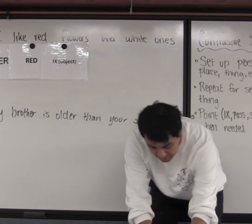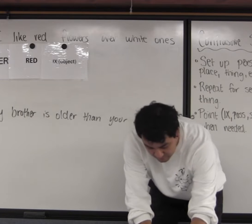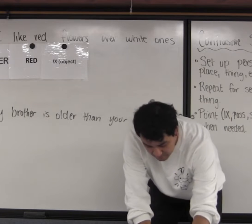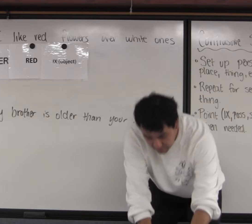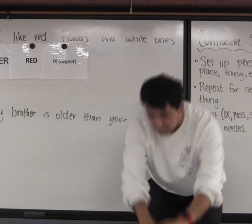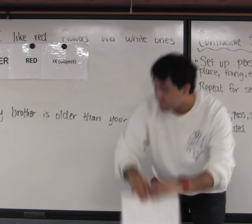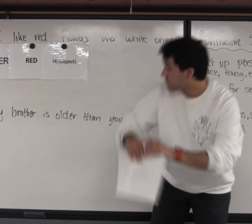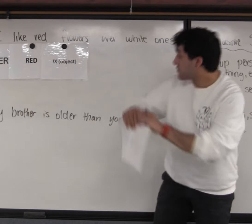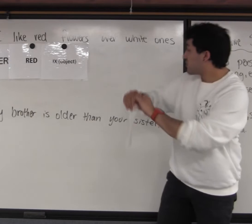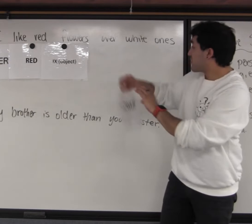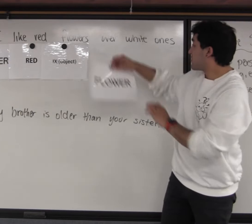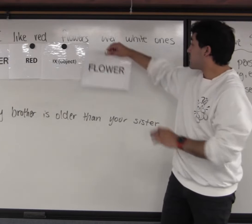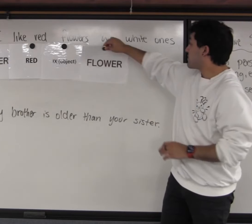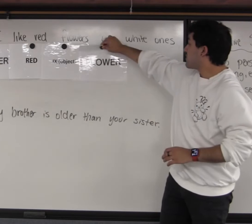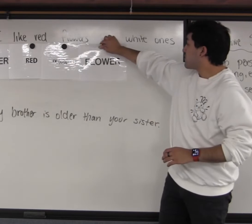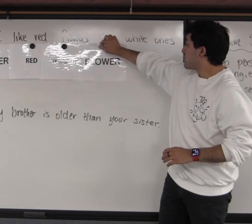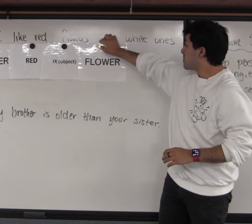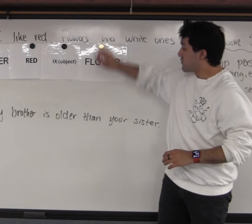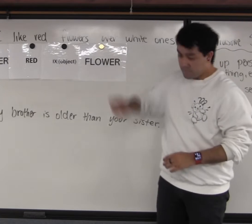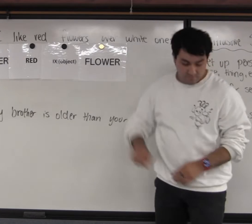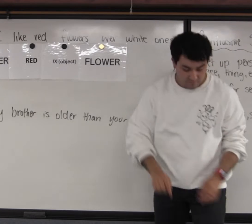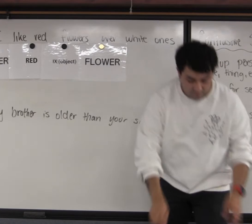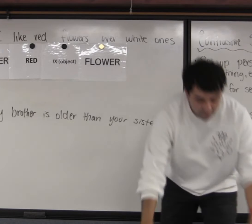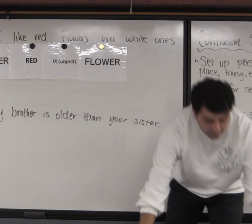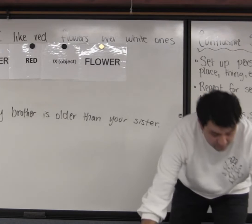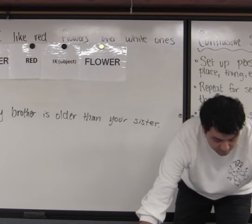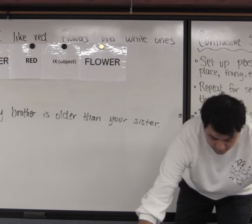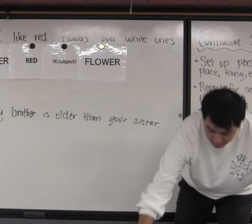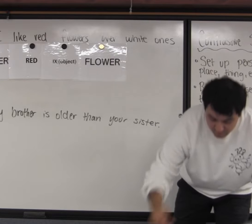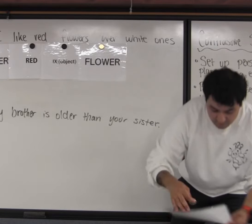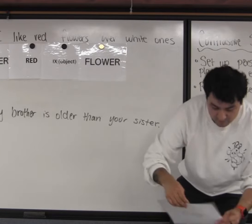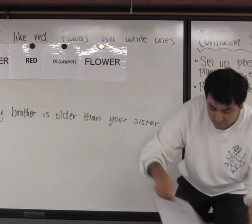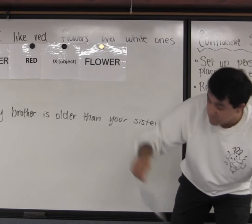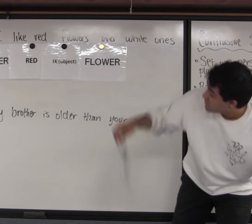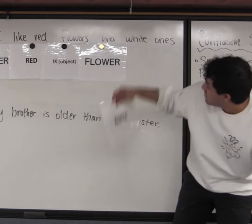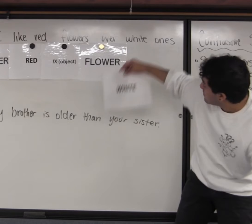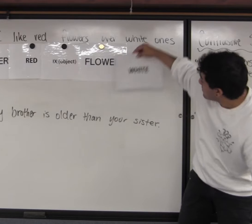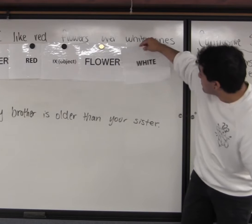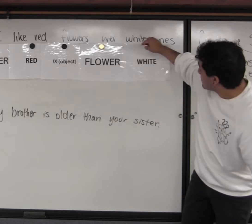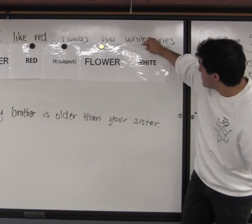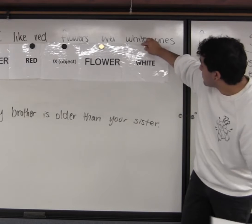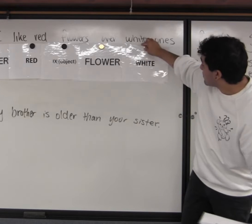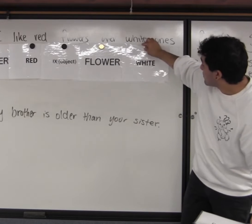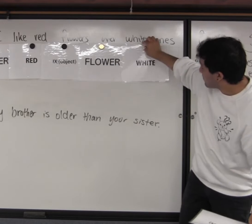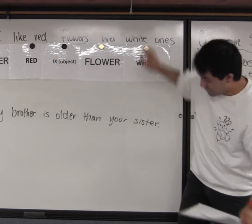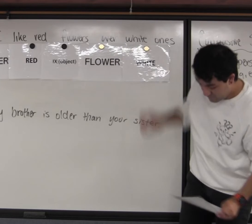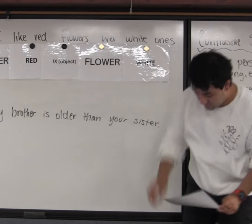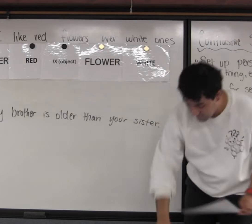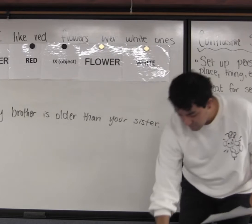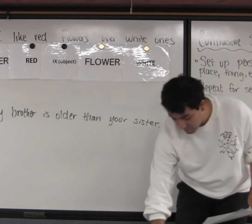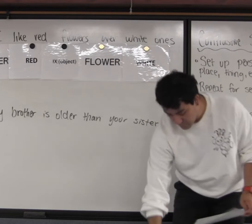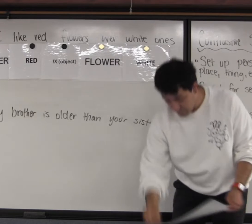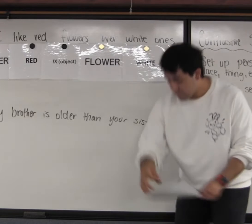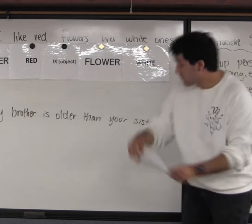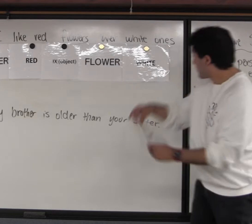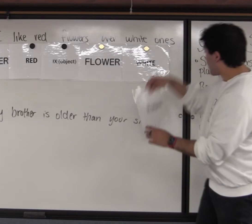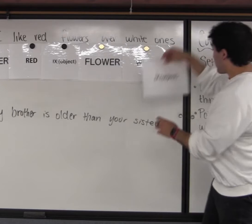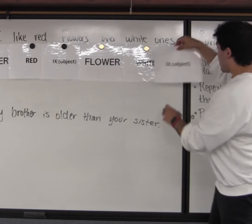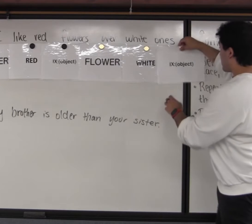again. Let's see, I do have another flower sign, and this one's going to be white. And then we need that